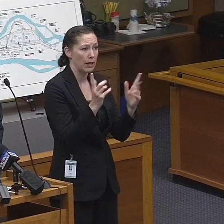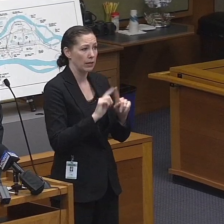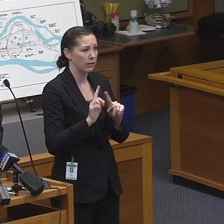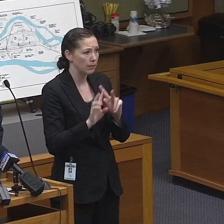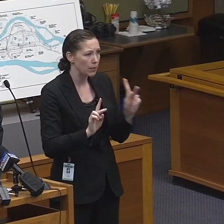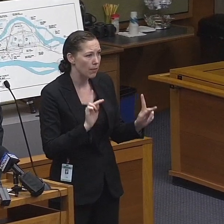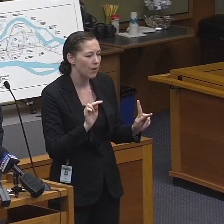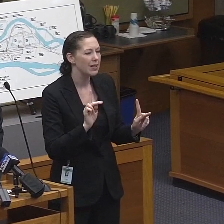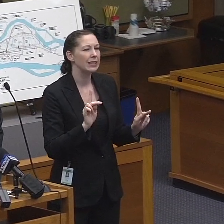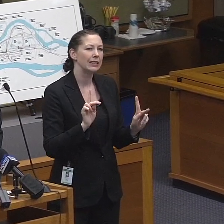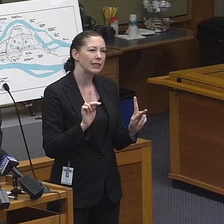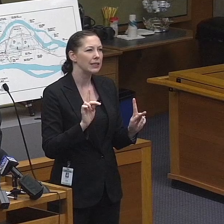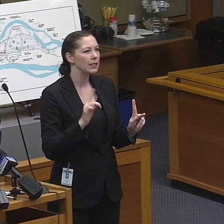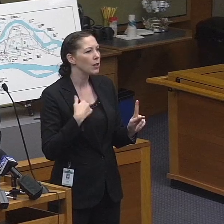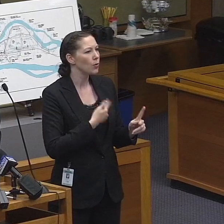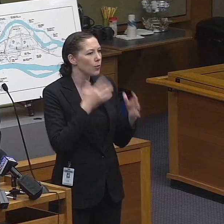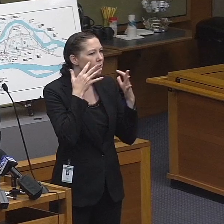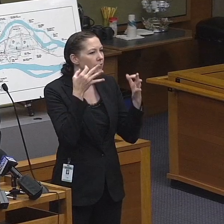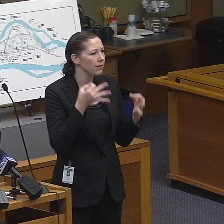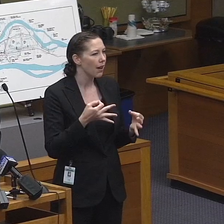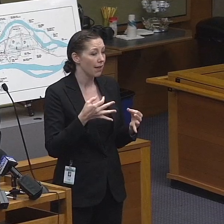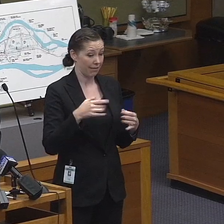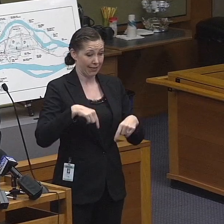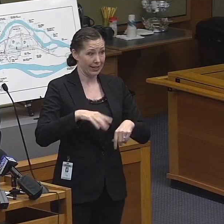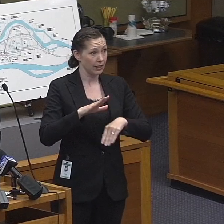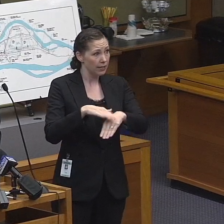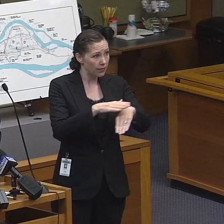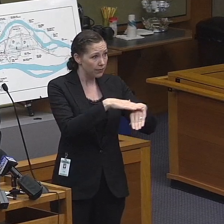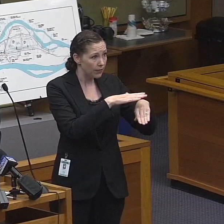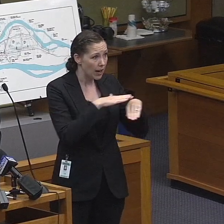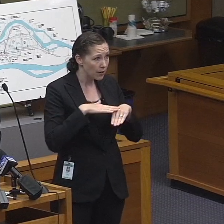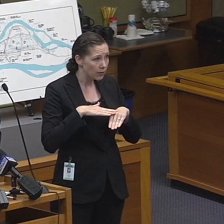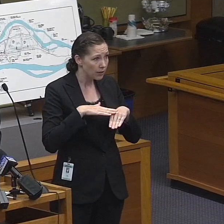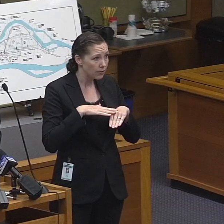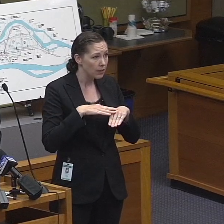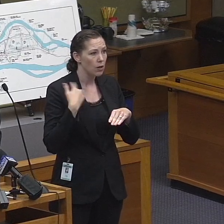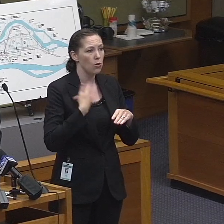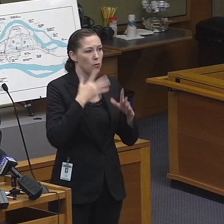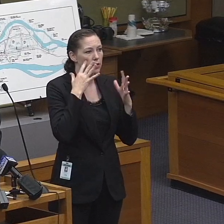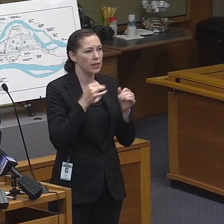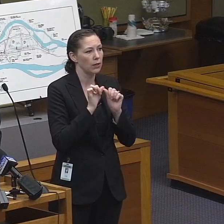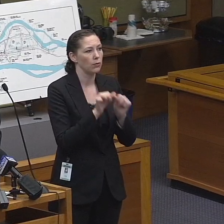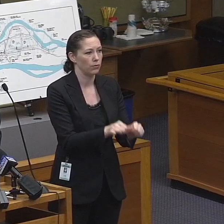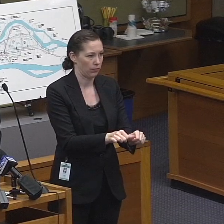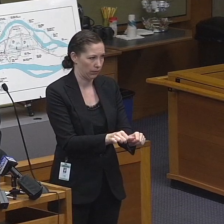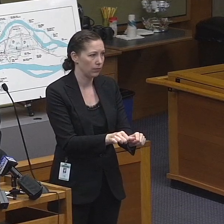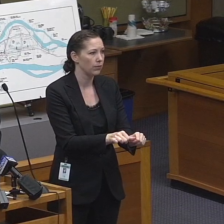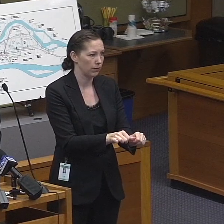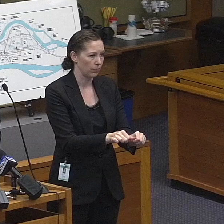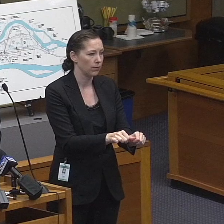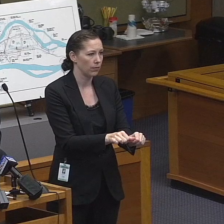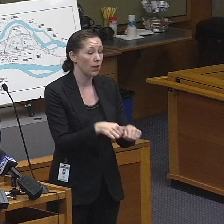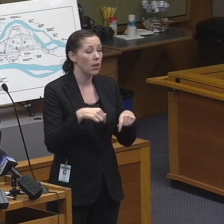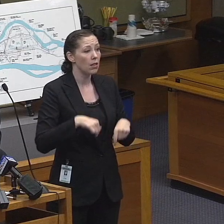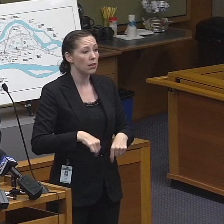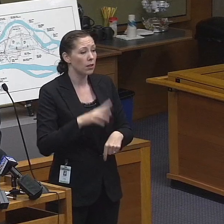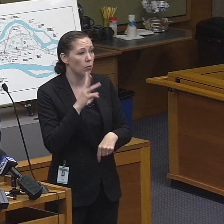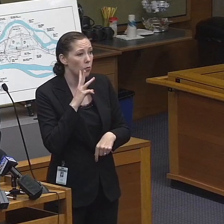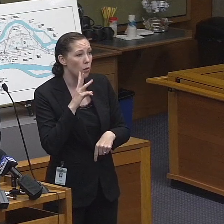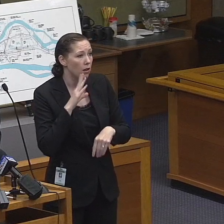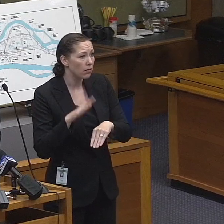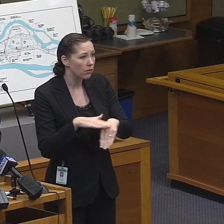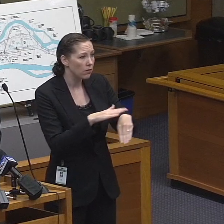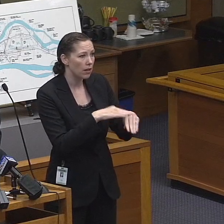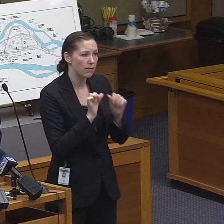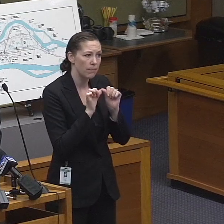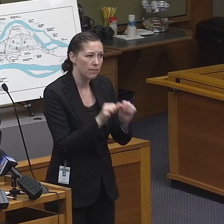have decided to extend, though, the health advisory, the water advisory. We are extending the water advisory until we have a